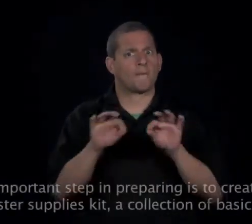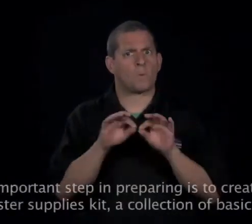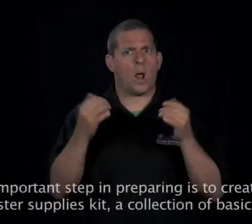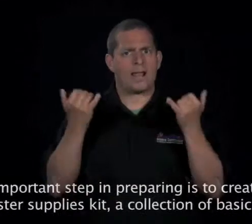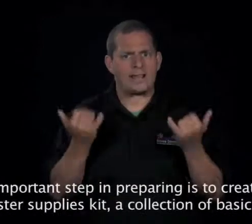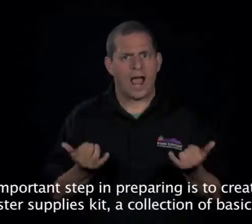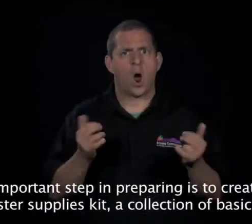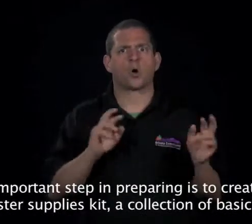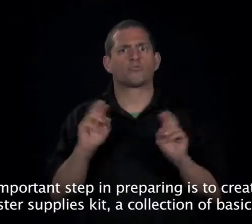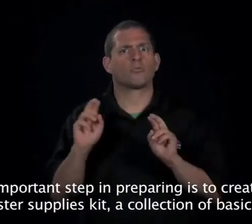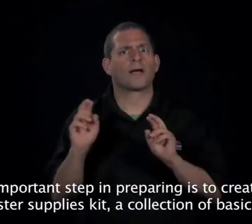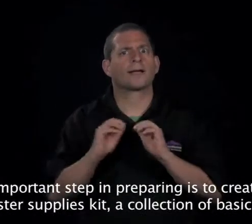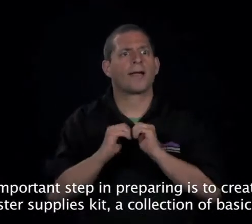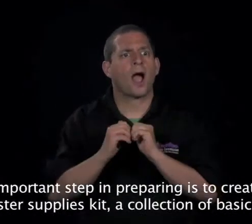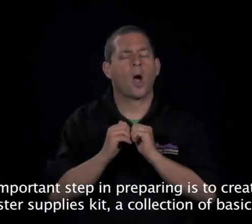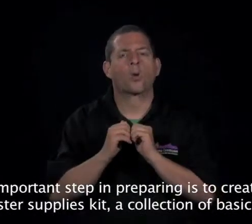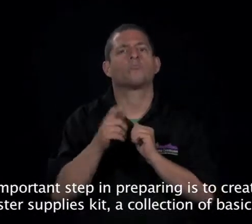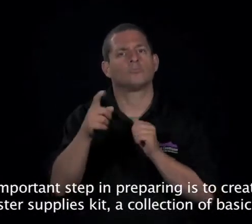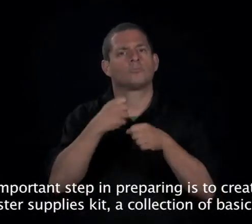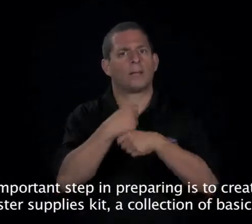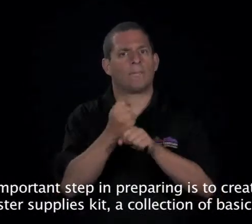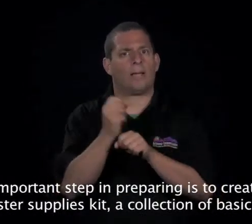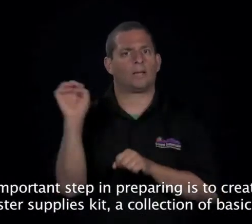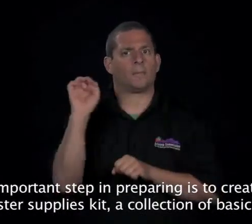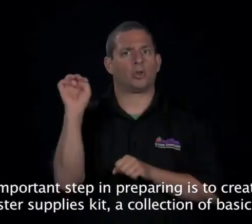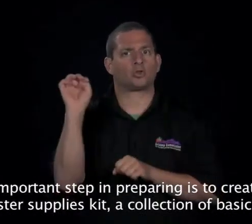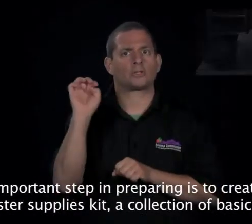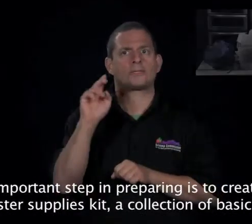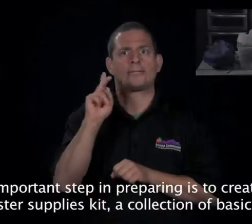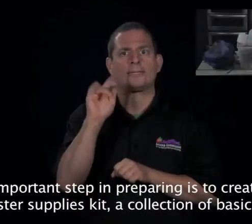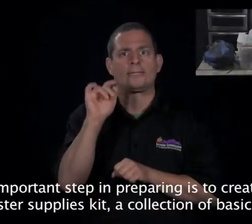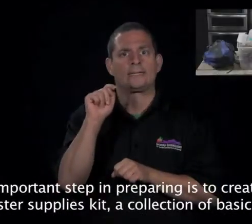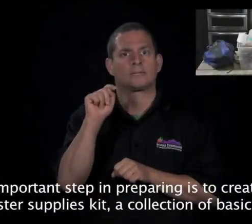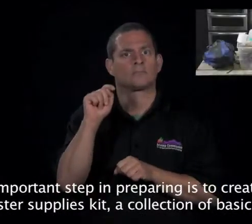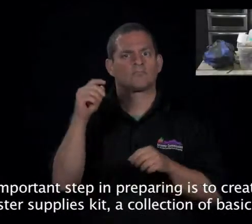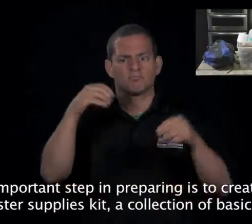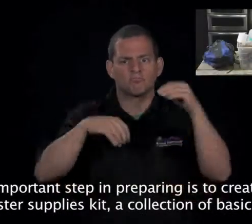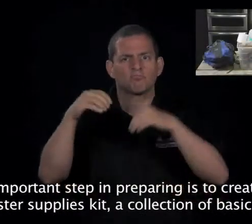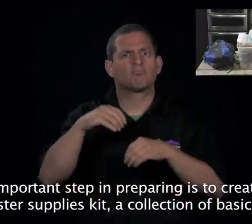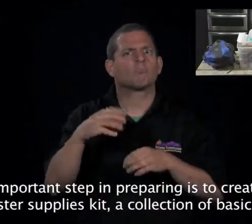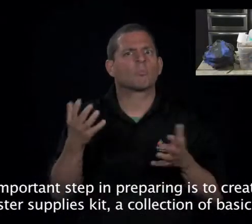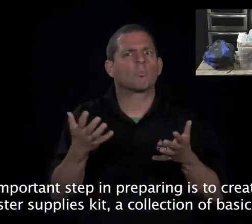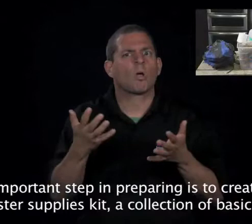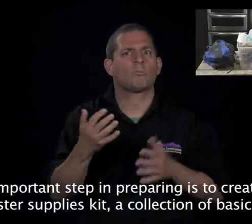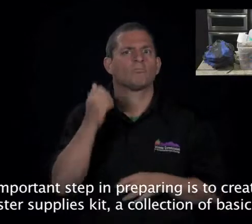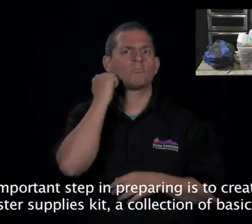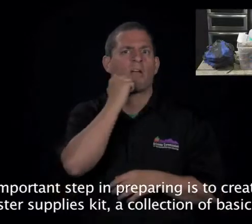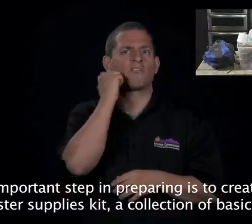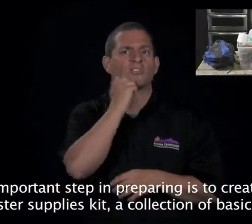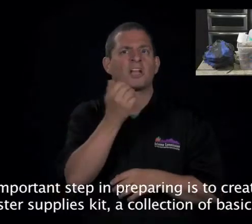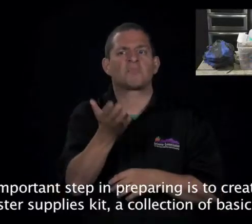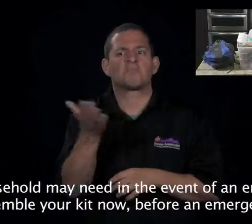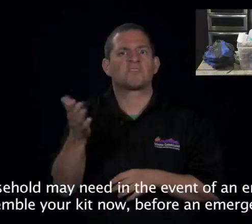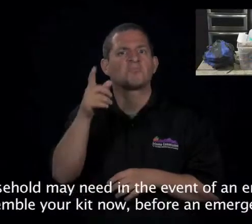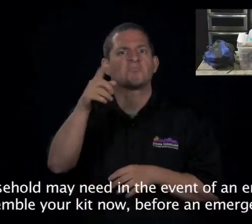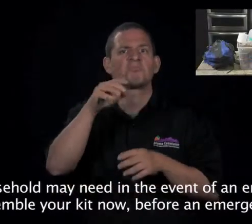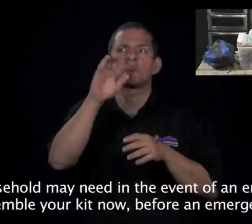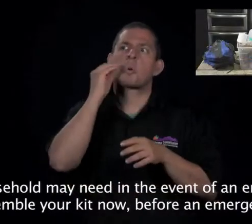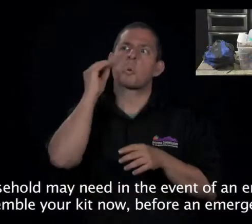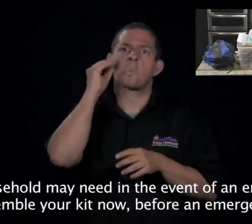An important step in preparing is to create a disaster supplies kit, a collection of basic items your household may need in the